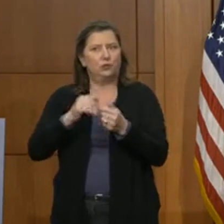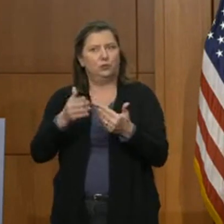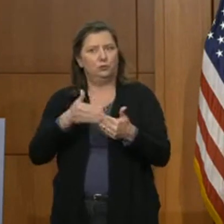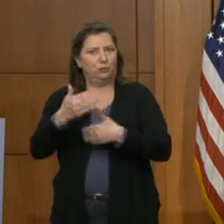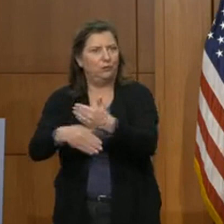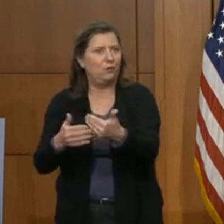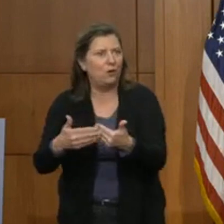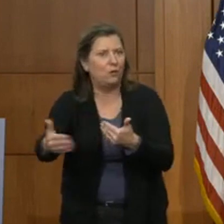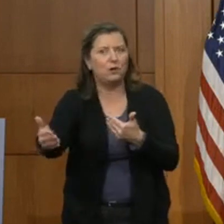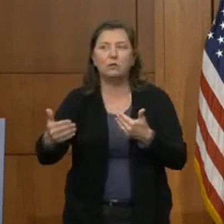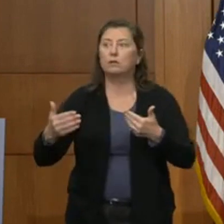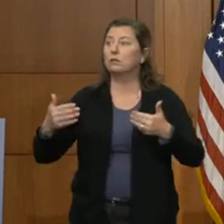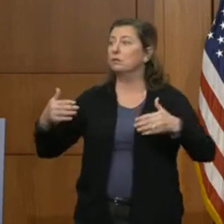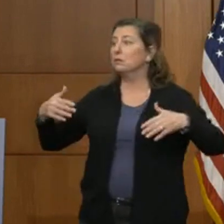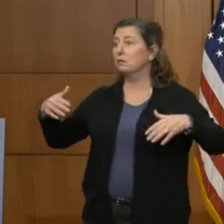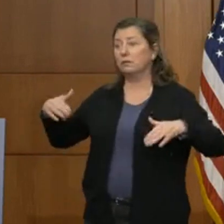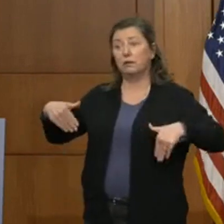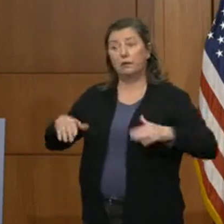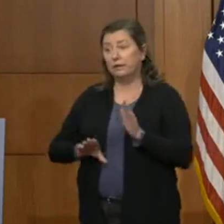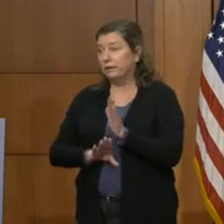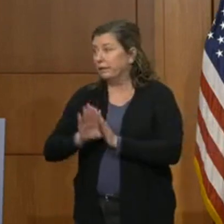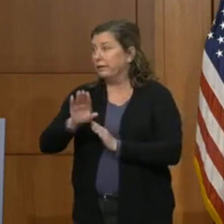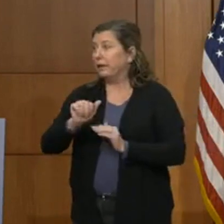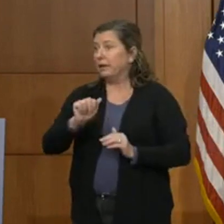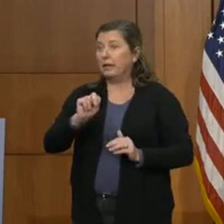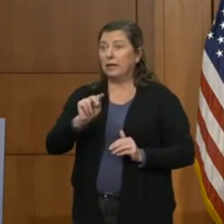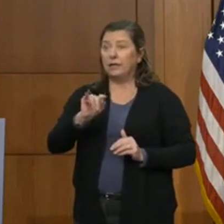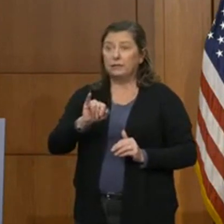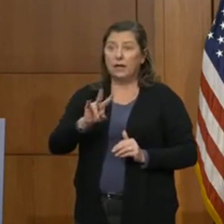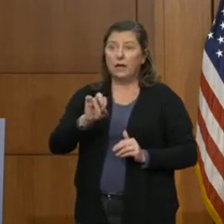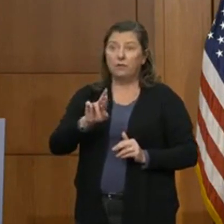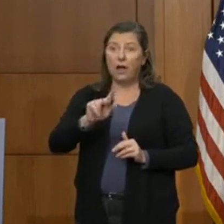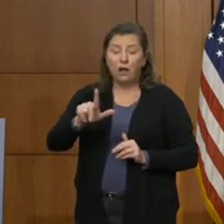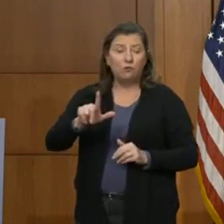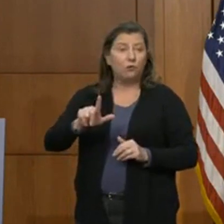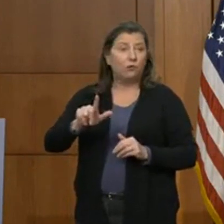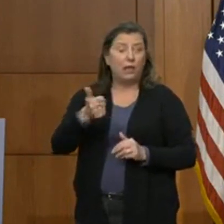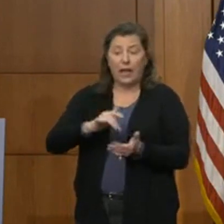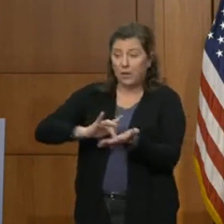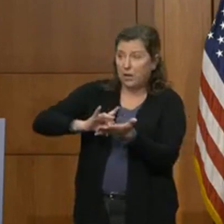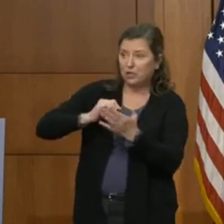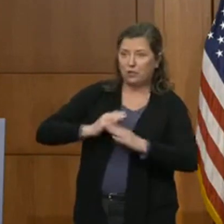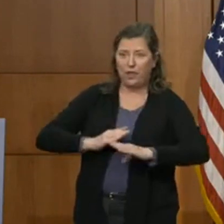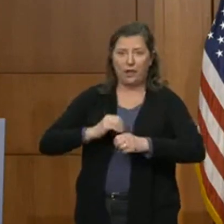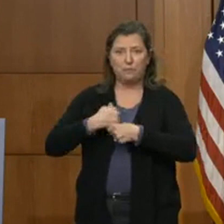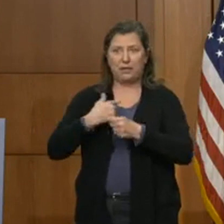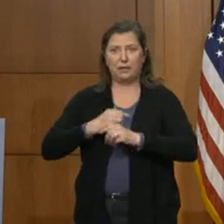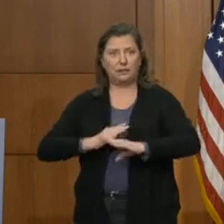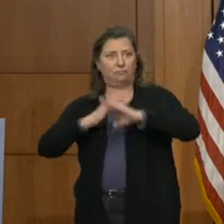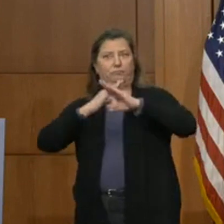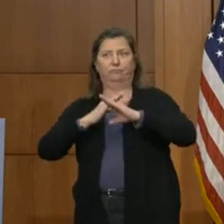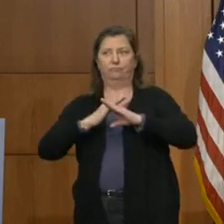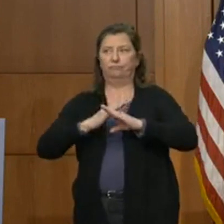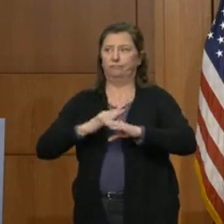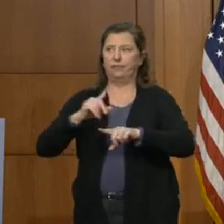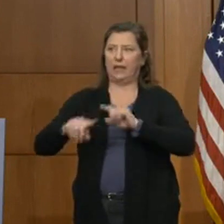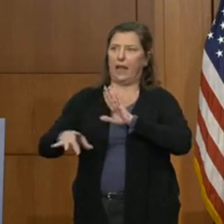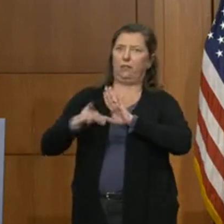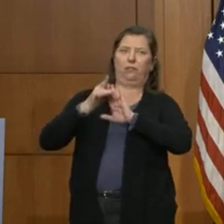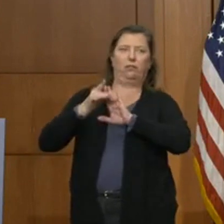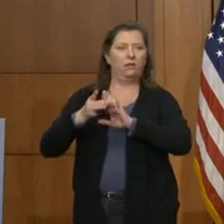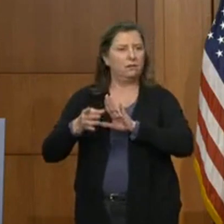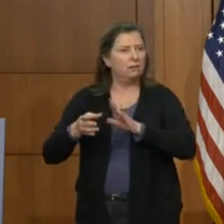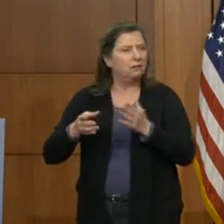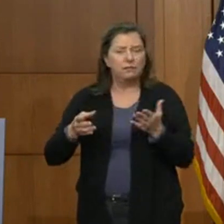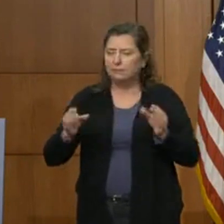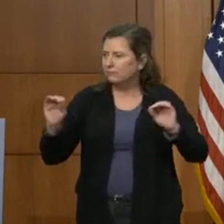there has not been an antiviral agent. There has not been a medication that blocks our immune system to prevent this from happening.